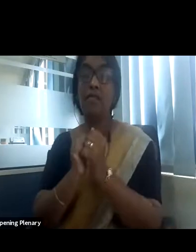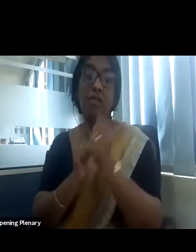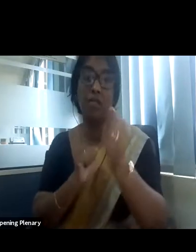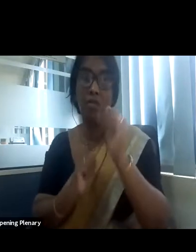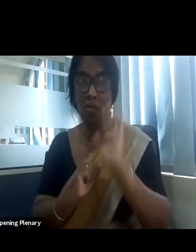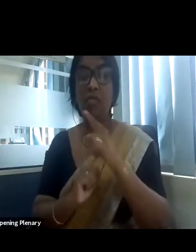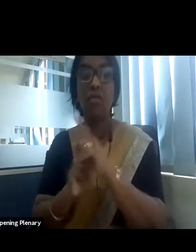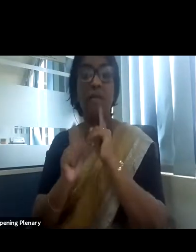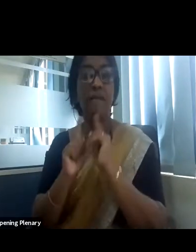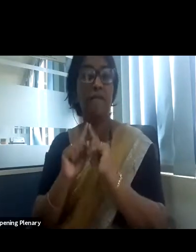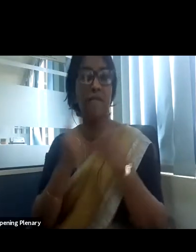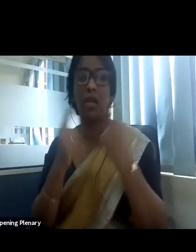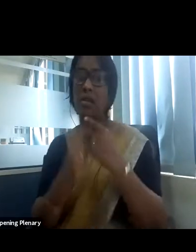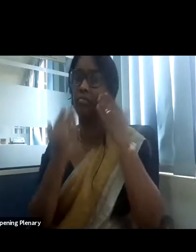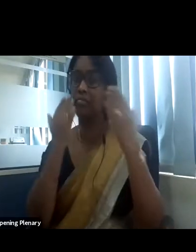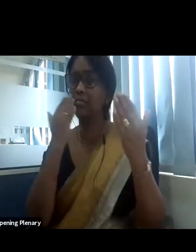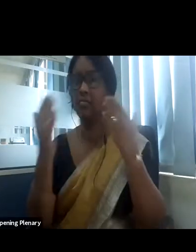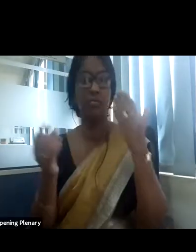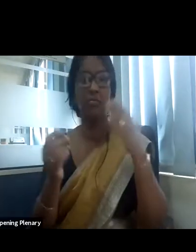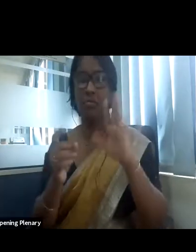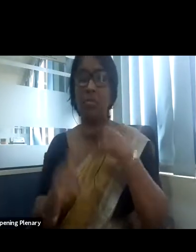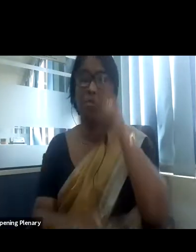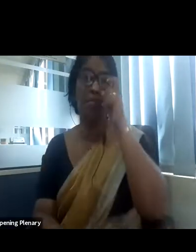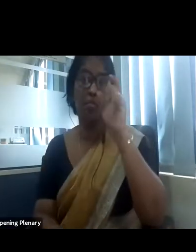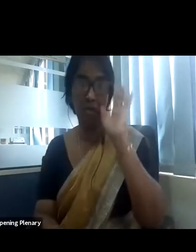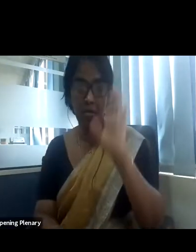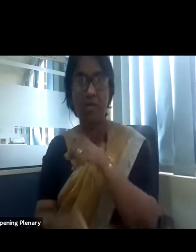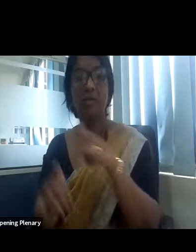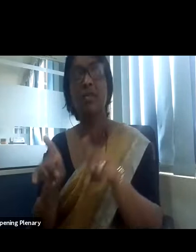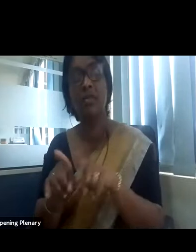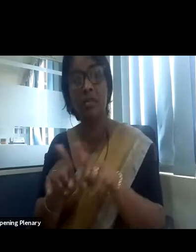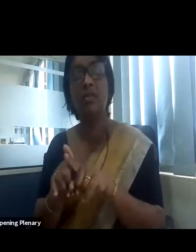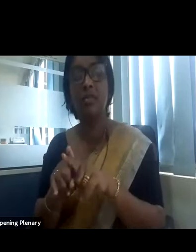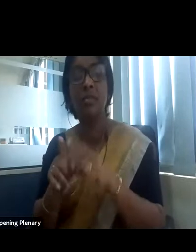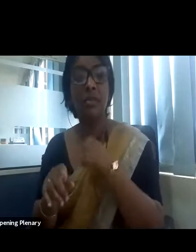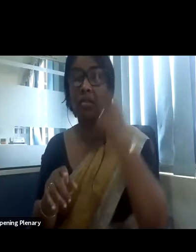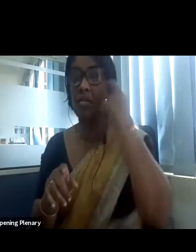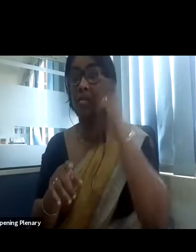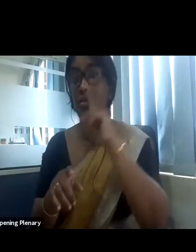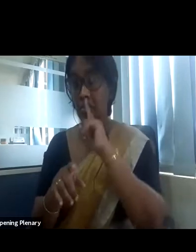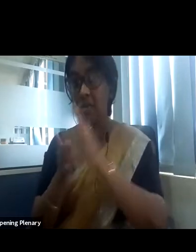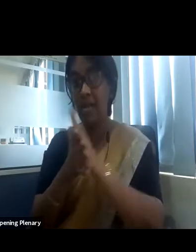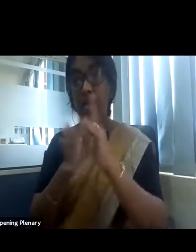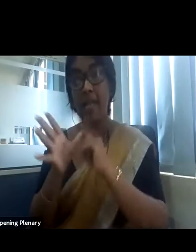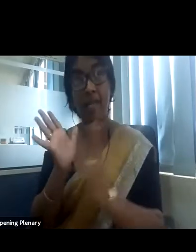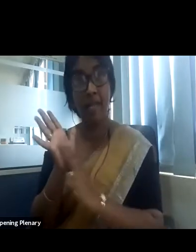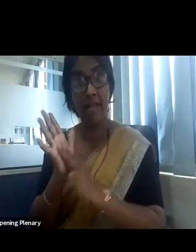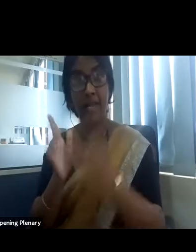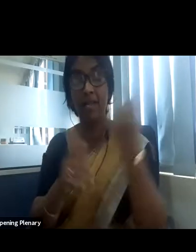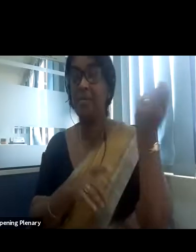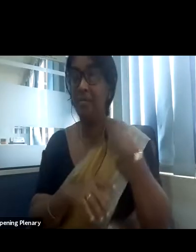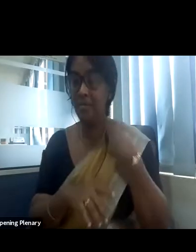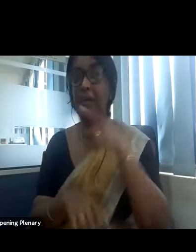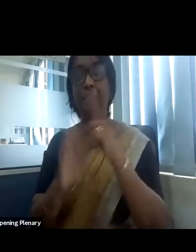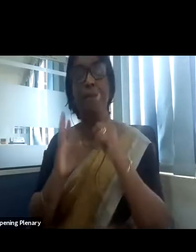truly it is the inflection point that Hannah reminded us of. And so what are the 10 principles of the UN about? Well, quite simply, when you look